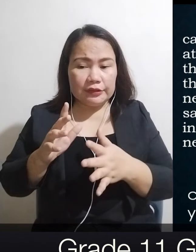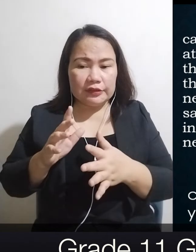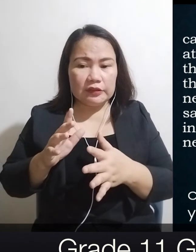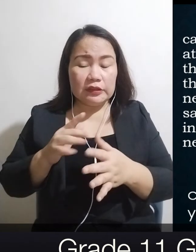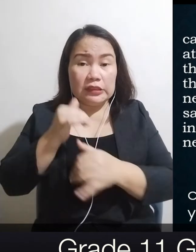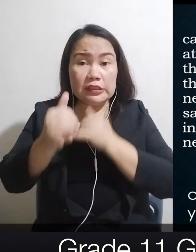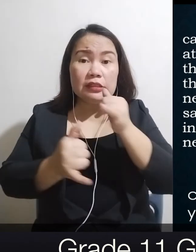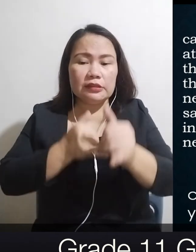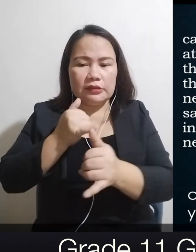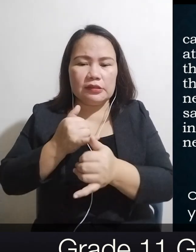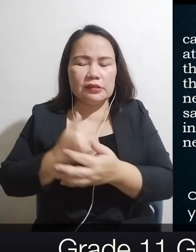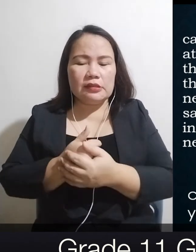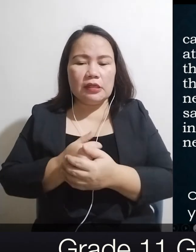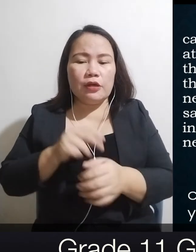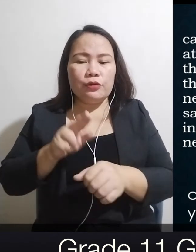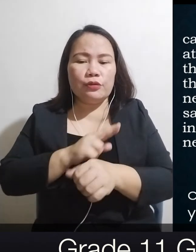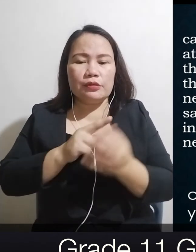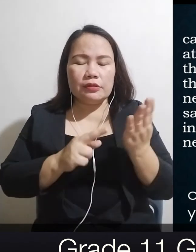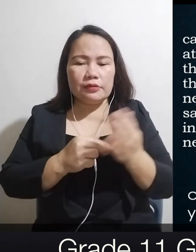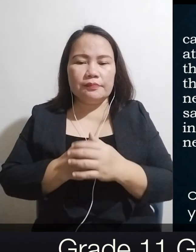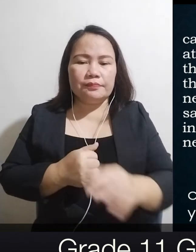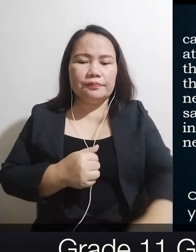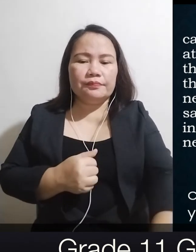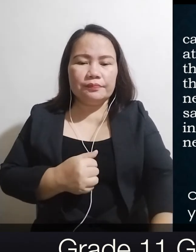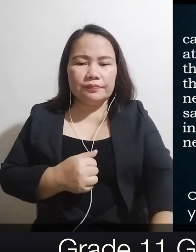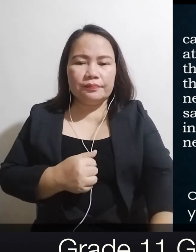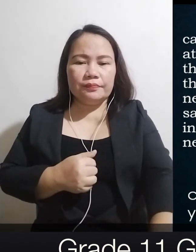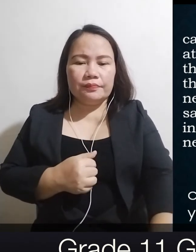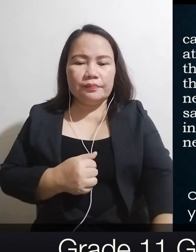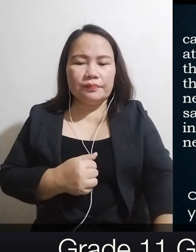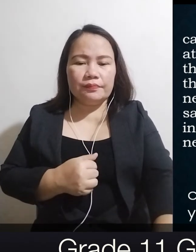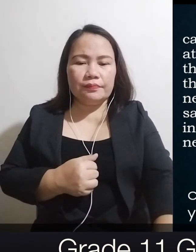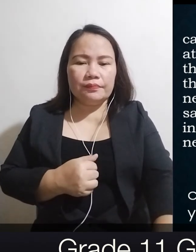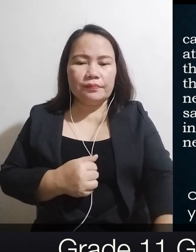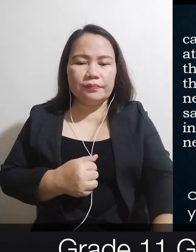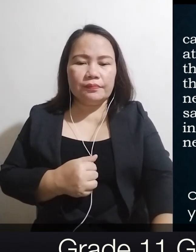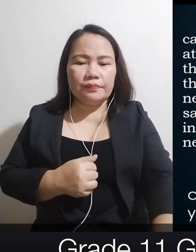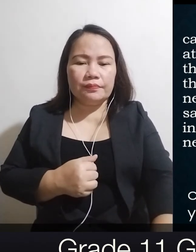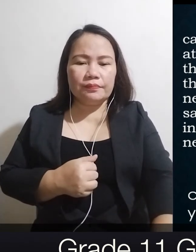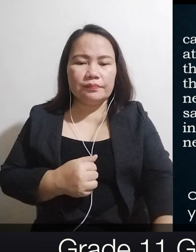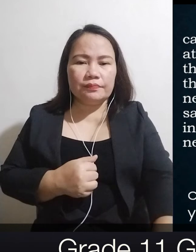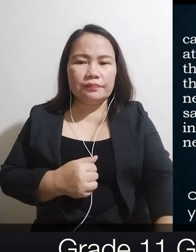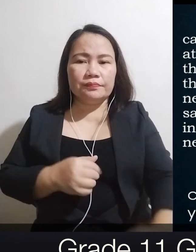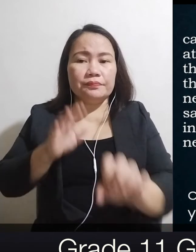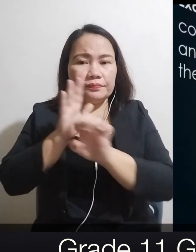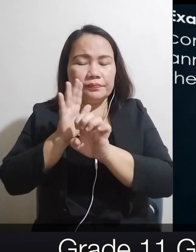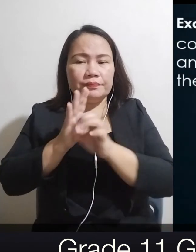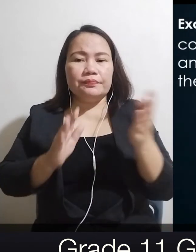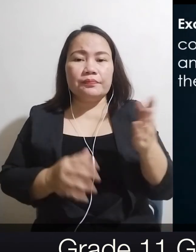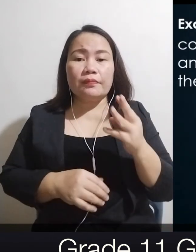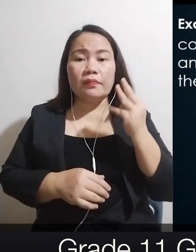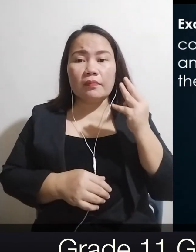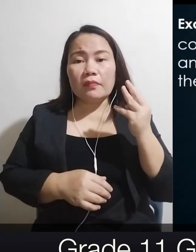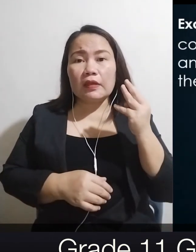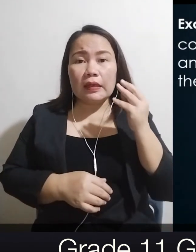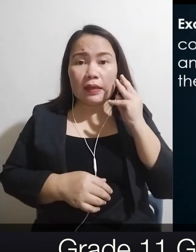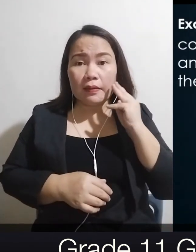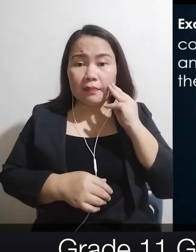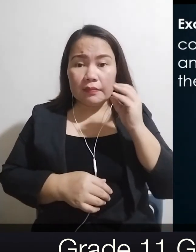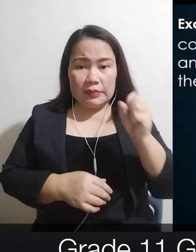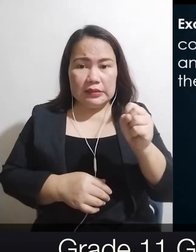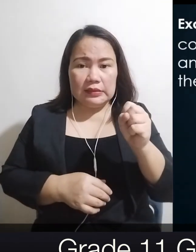years is given. So we can use this exponential model for compound interest. For